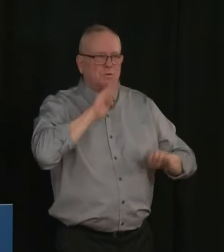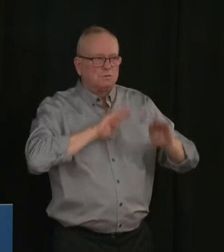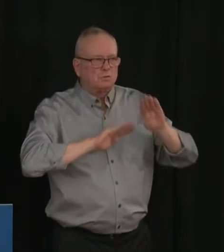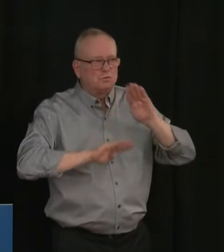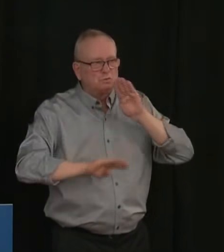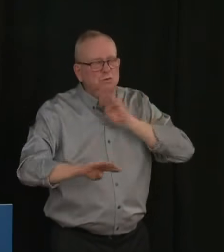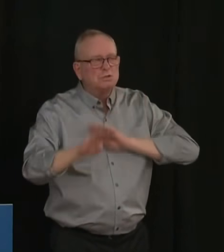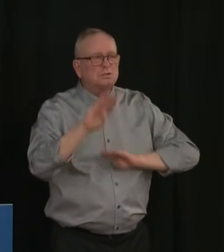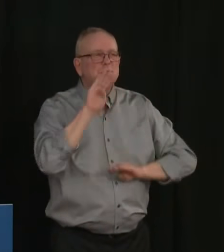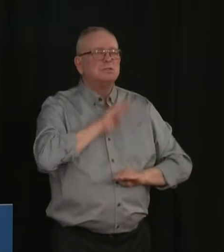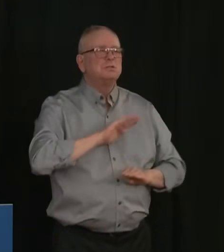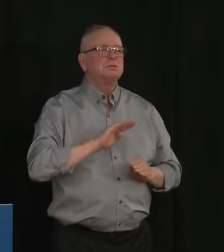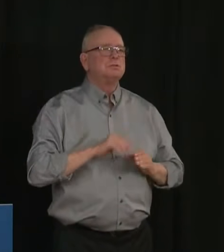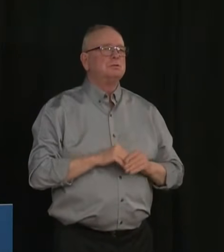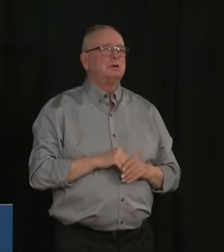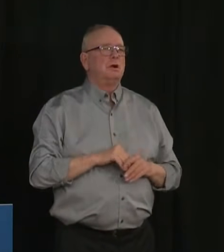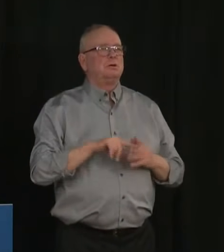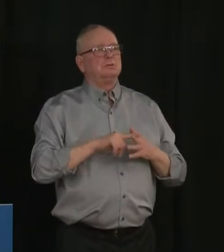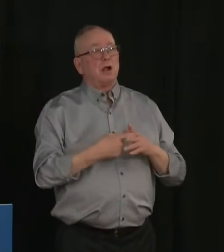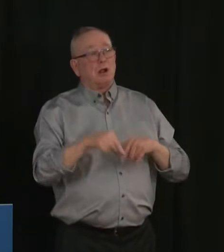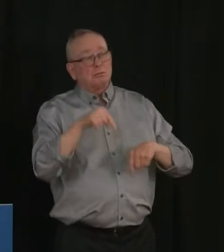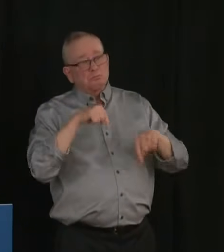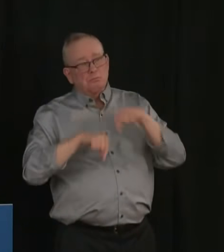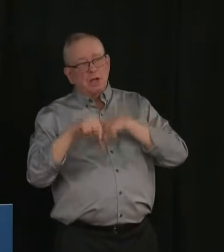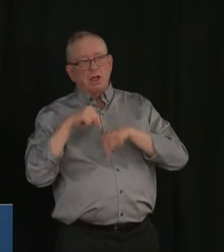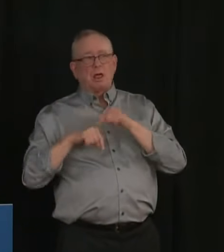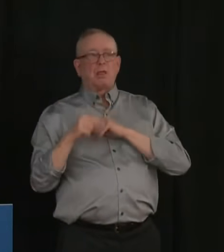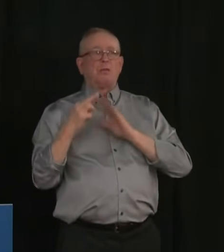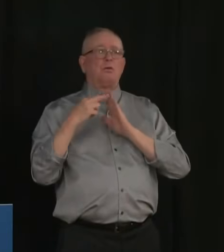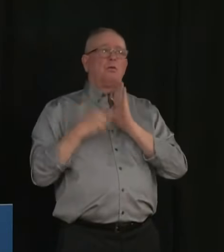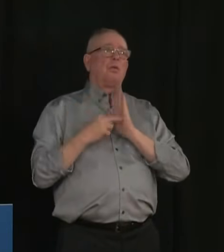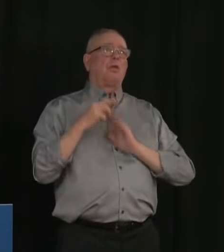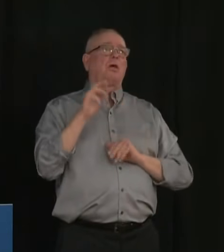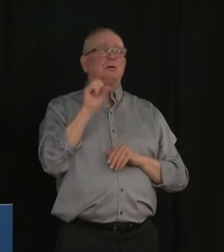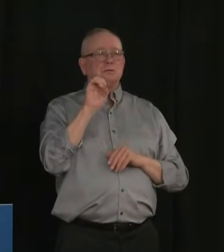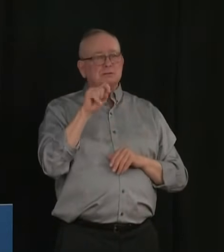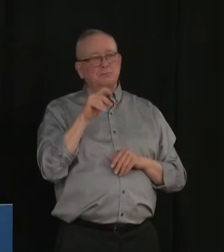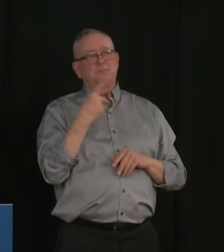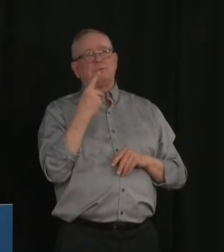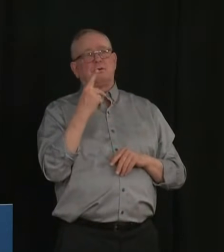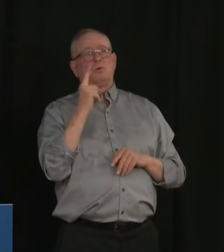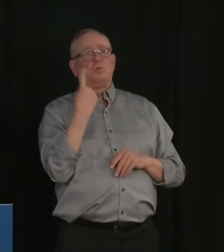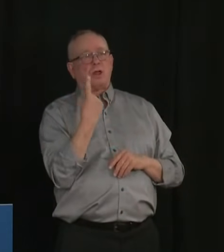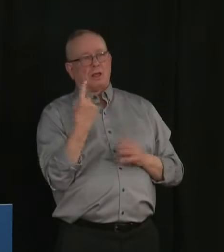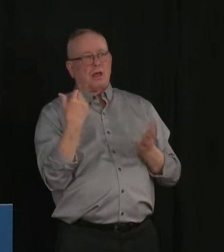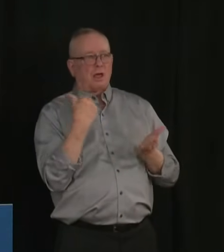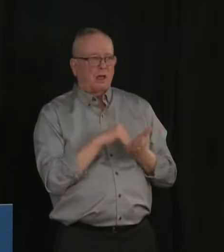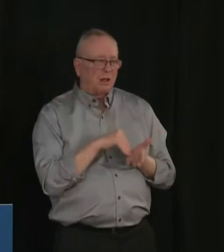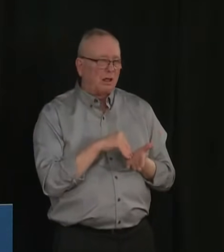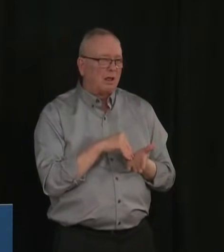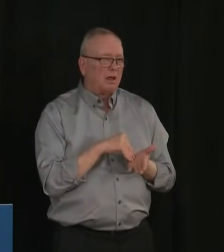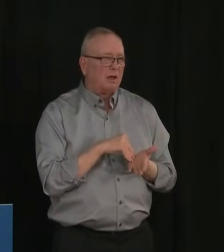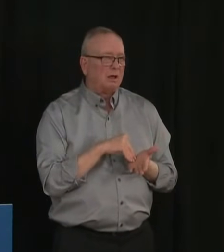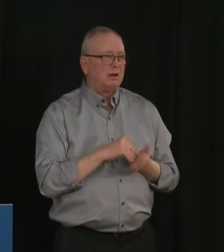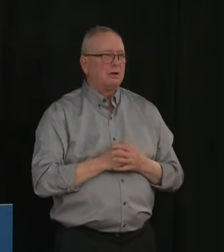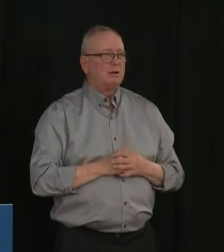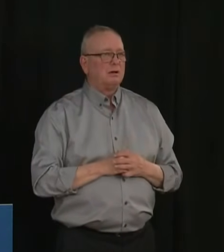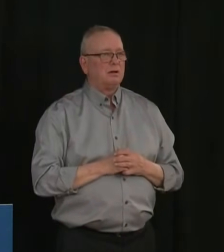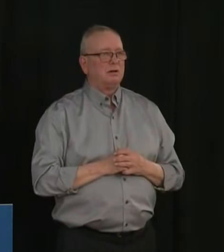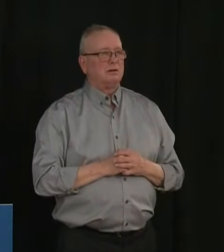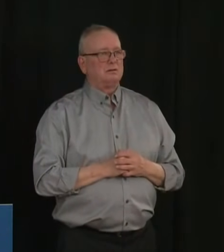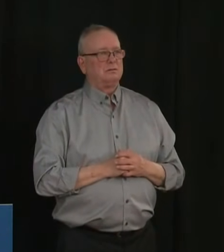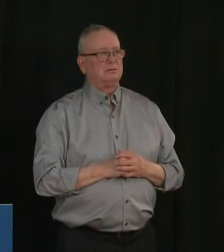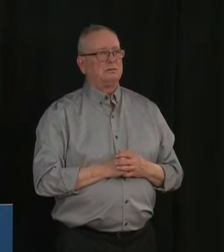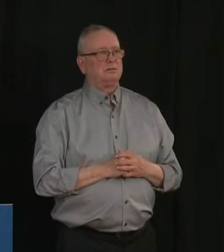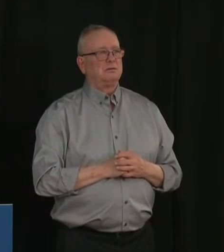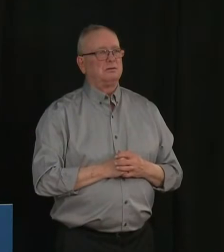go into these measures yet again. So while it's understandable, and again, in some ways a measure of the success of our measures from getting to